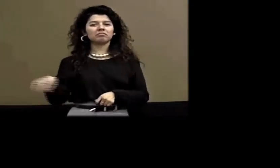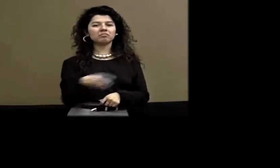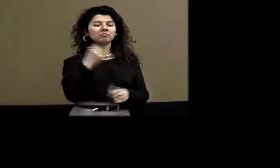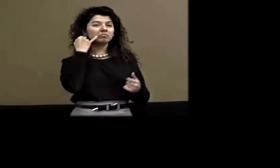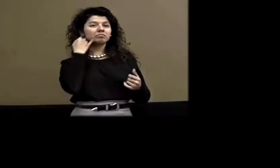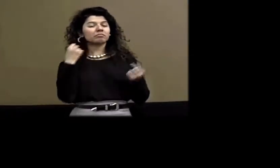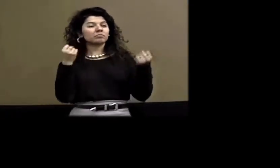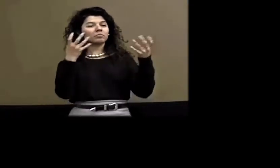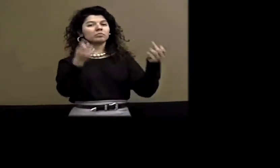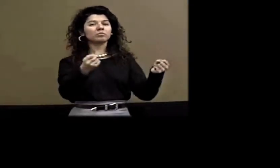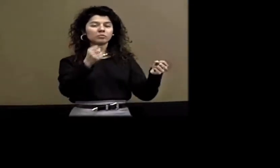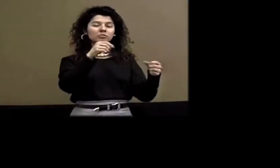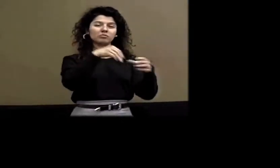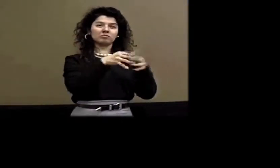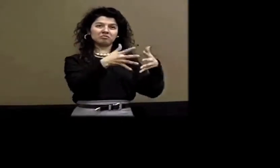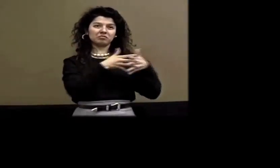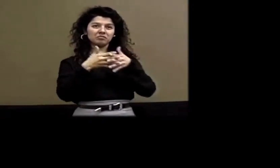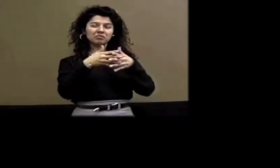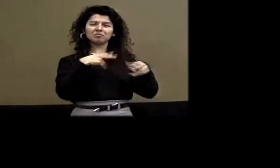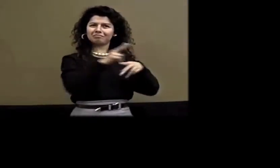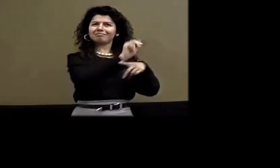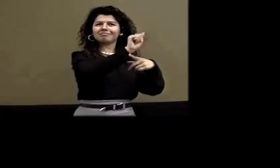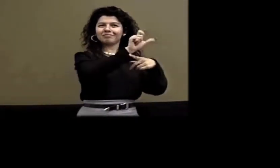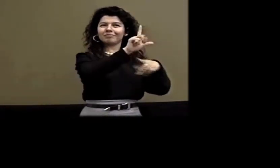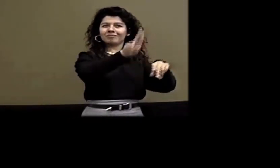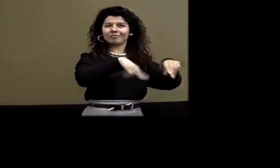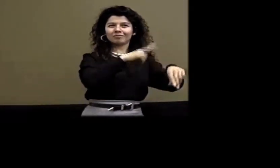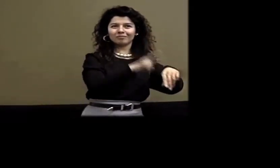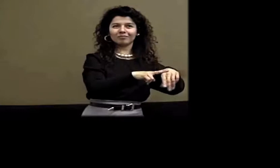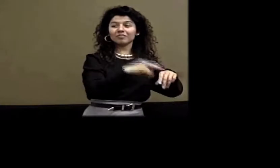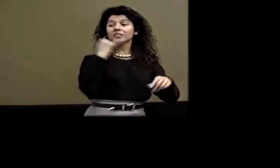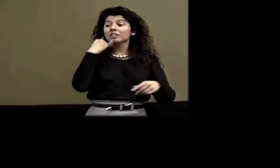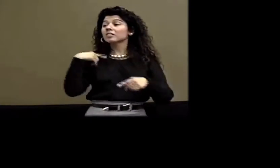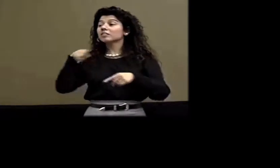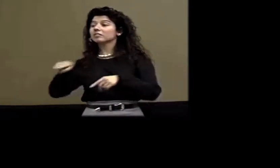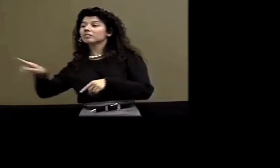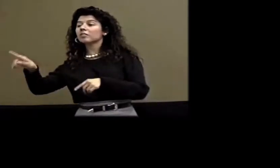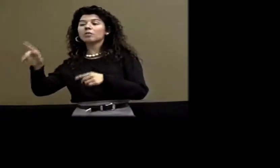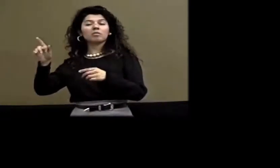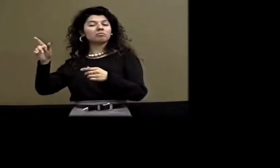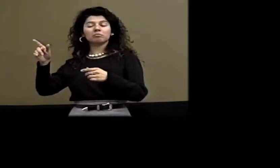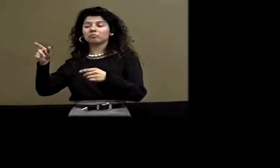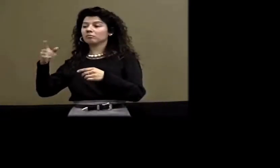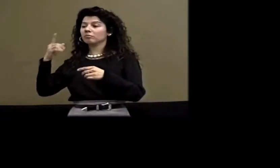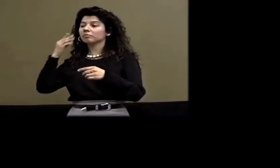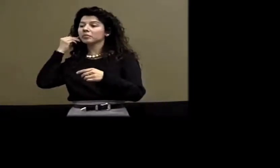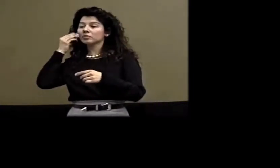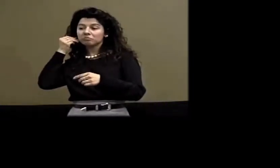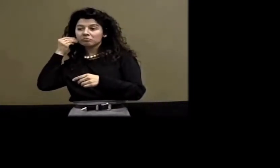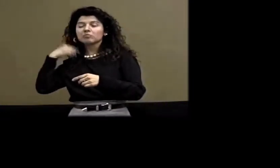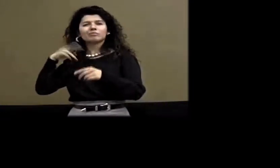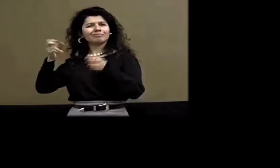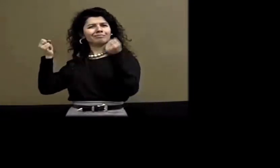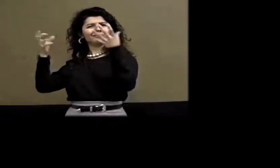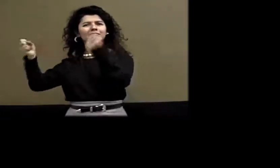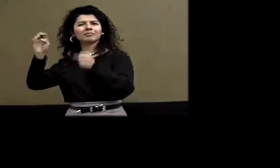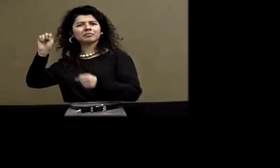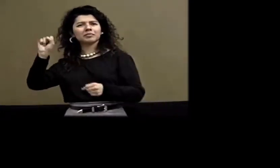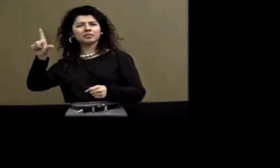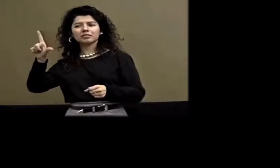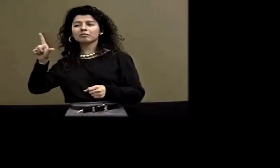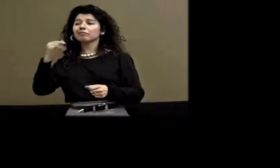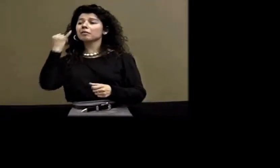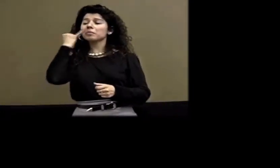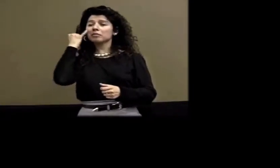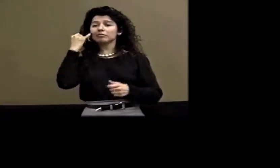Language, and I am skilled in both fluently. If I'm signing in America, it's natural to use ASL, but if I go to Mexico, then I will